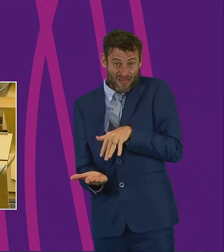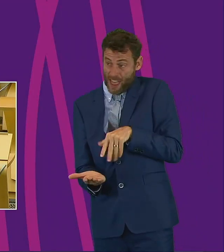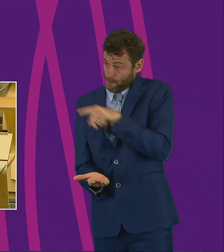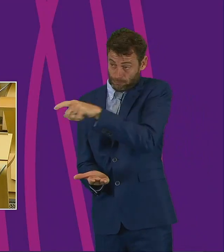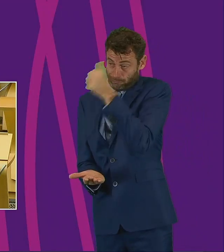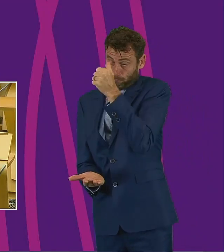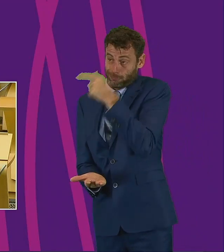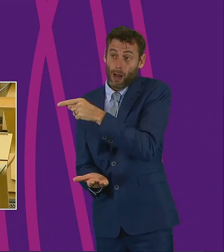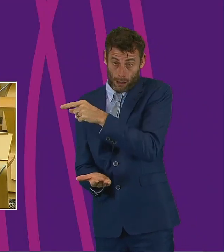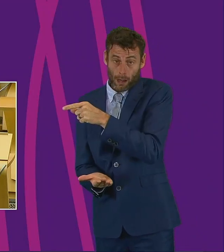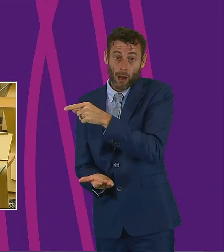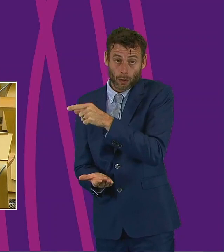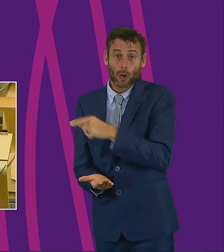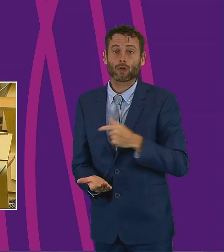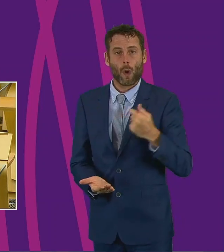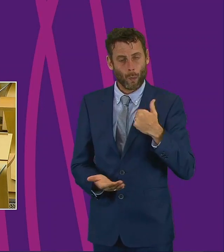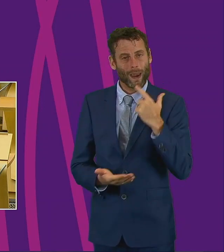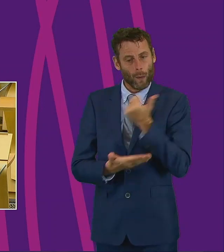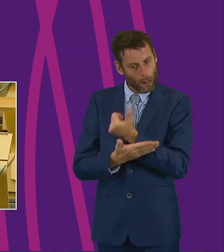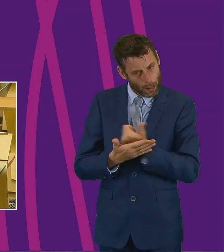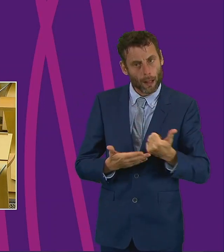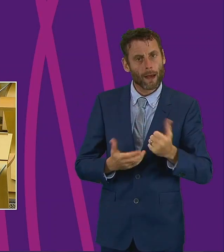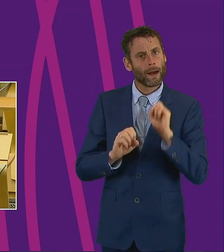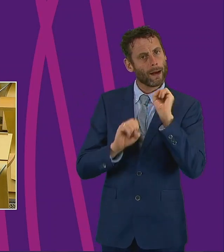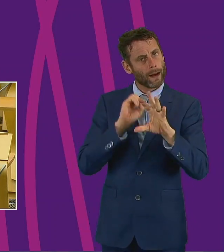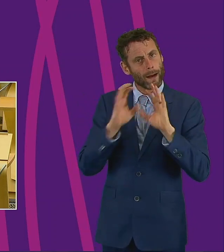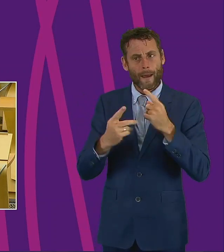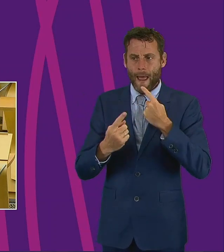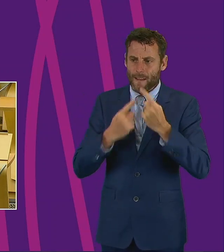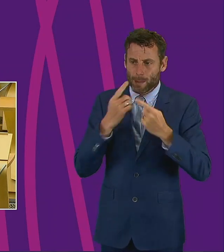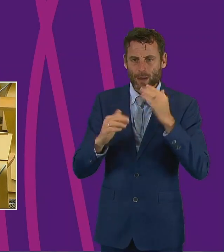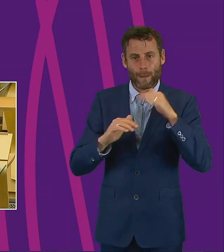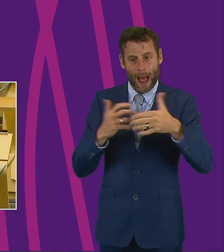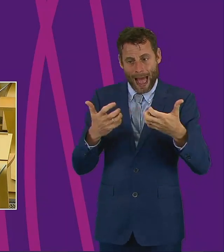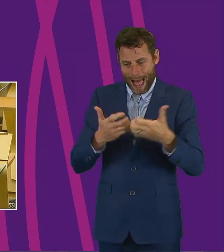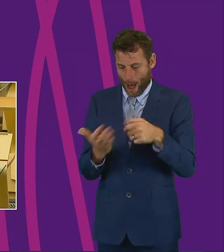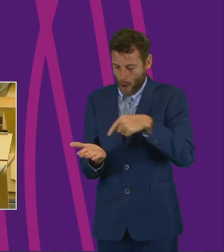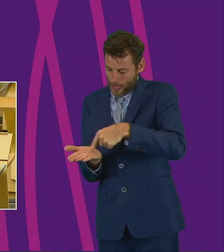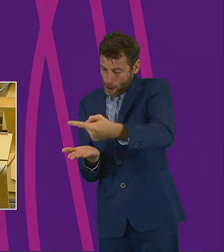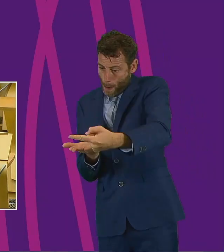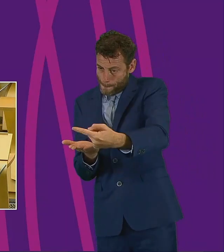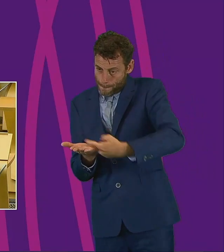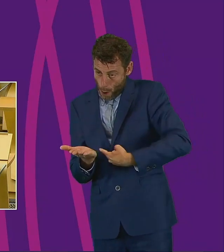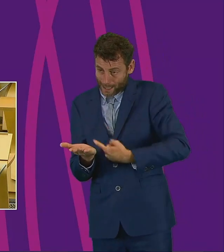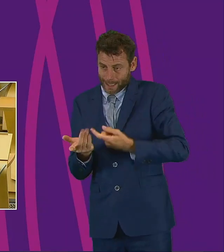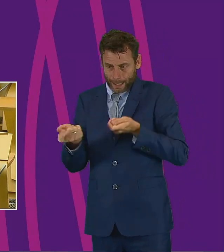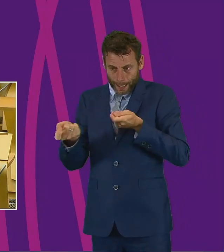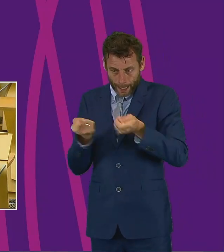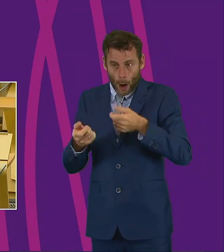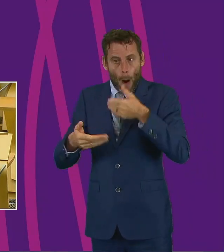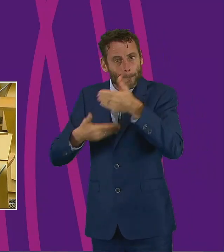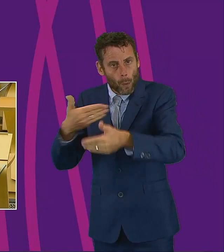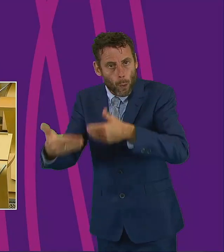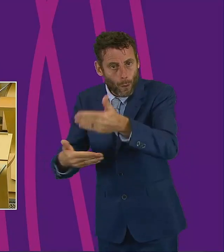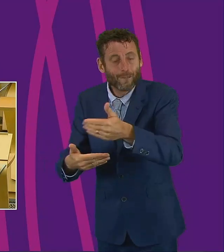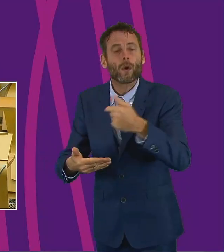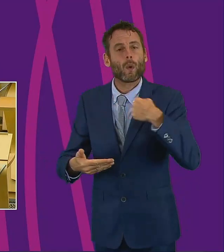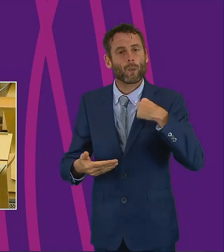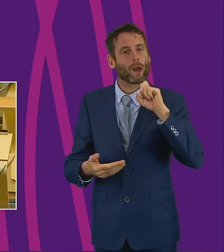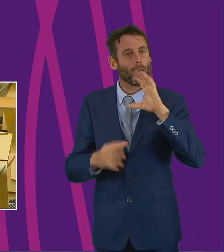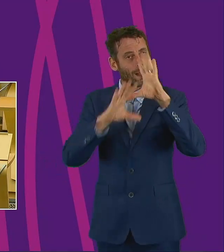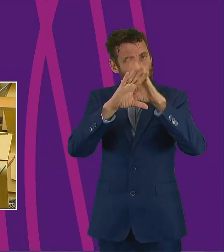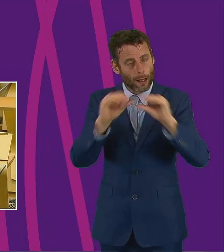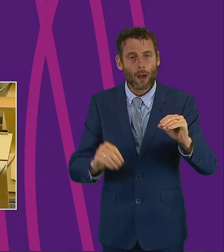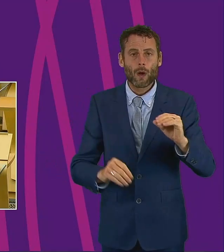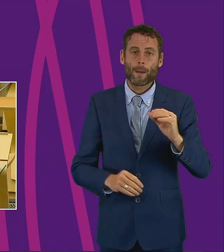continue to provide as much detail around how that policy was implemented as we can, and we will do that as soon as Public